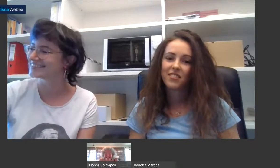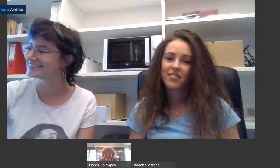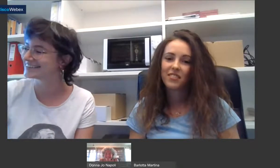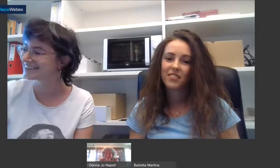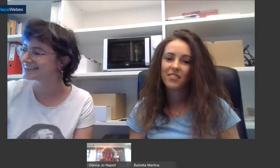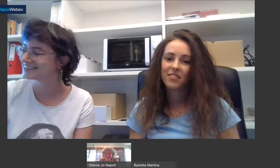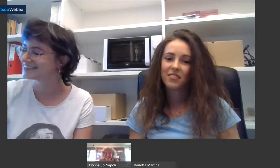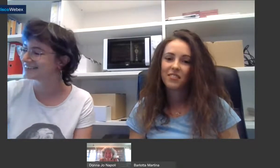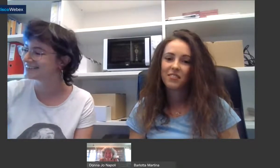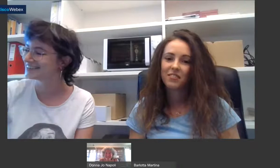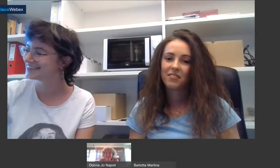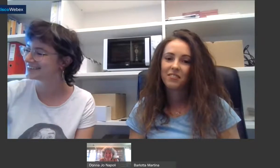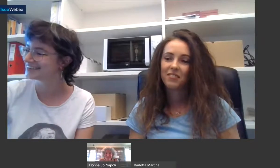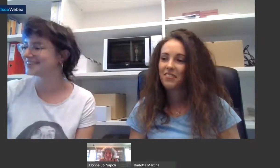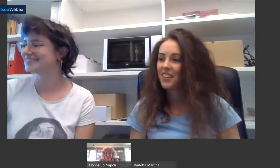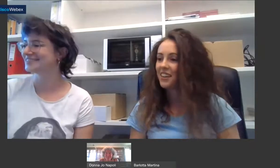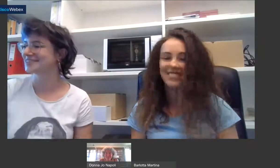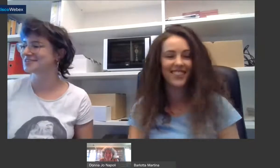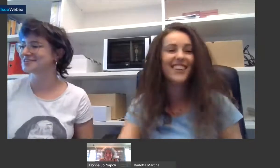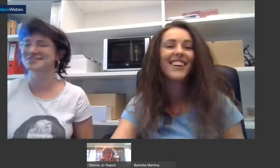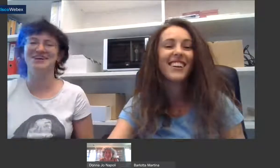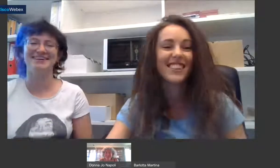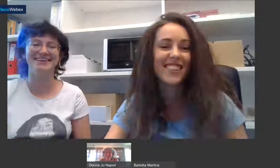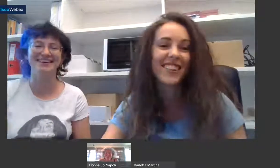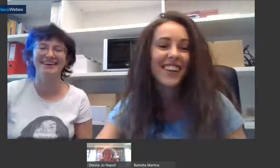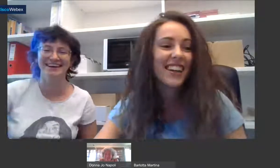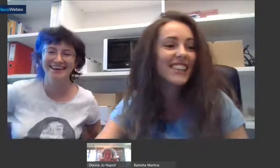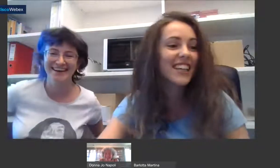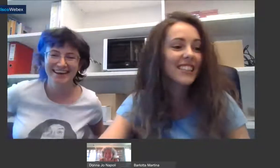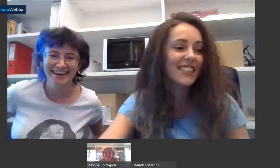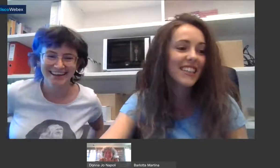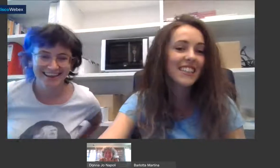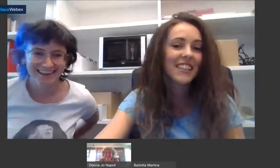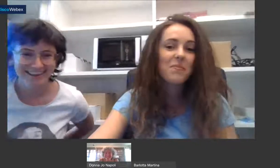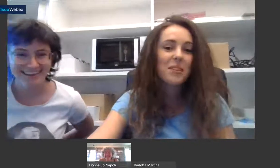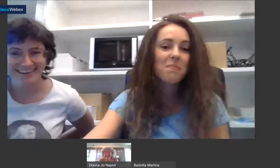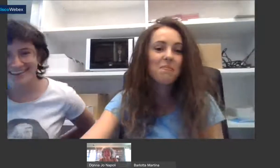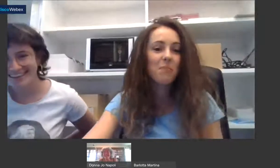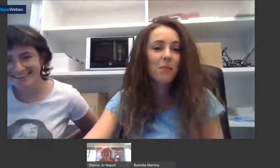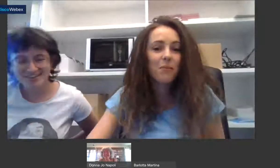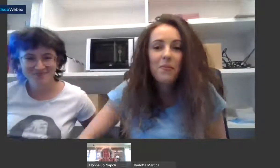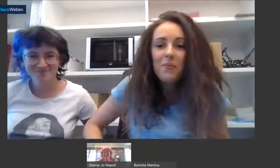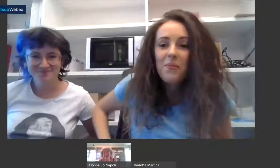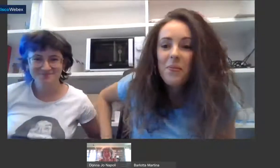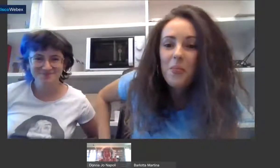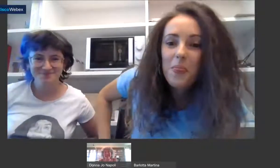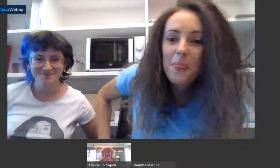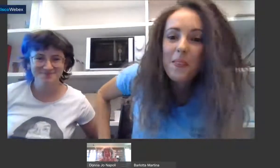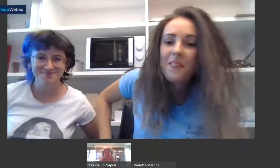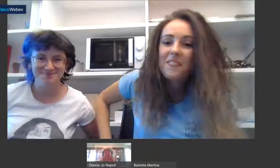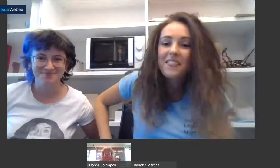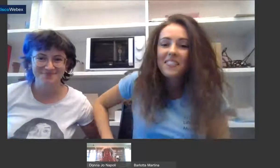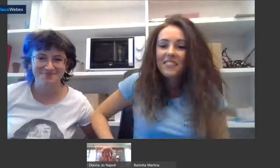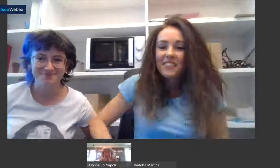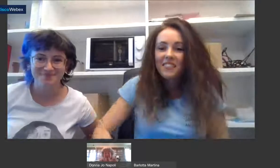And yeah, that was the Good. Okay, well, I'll teach you 2 things. This is thank